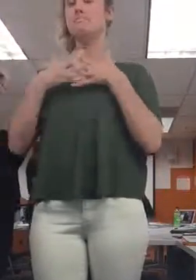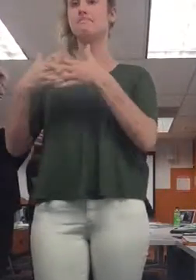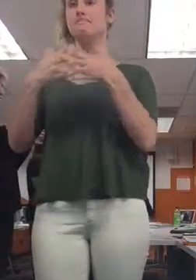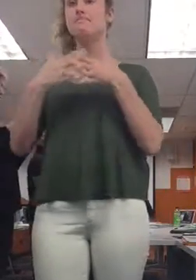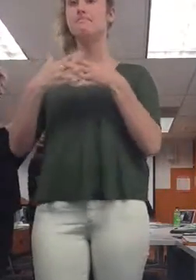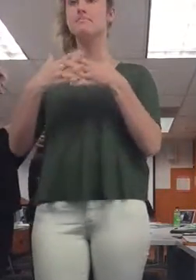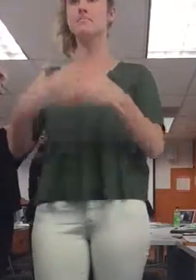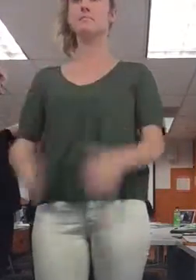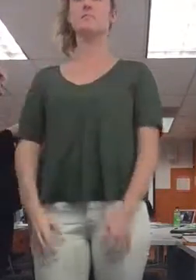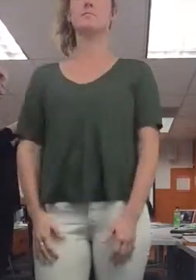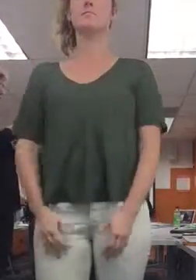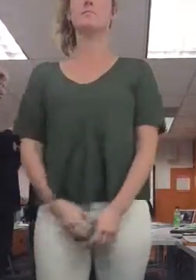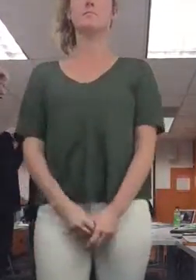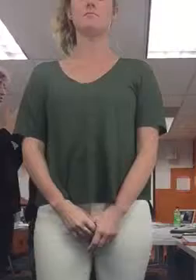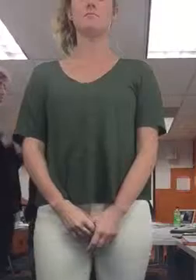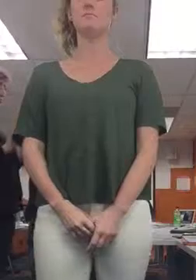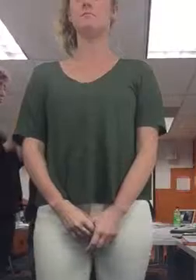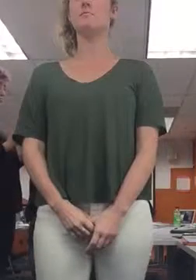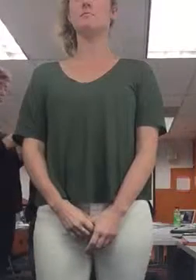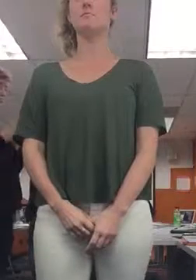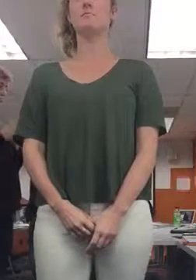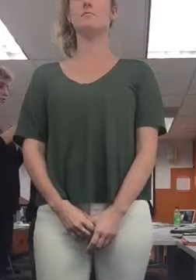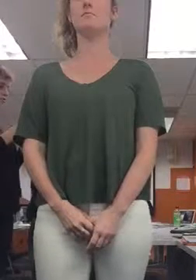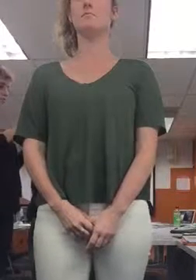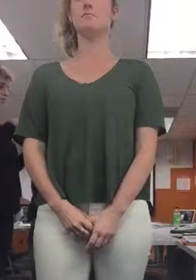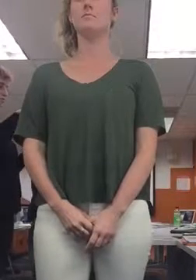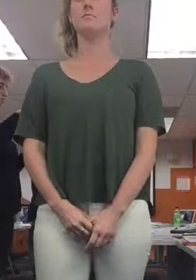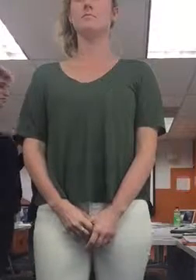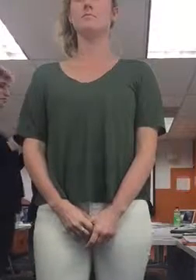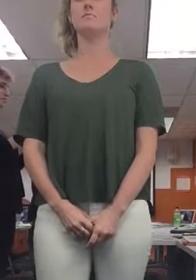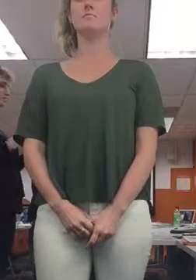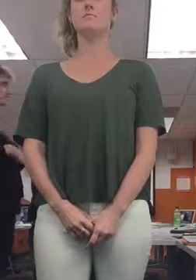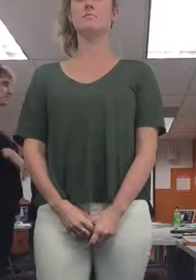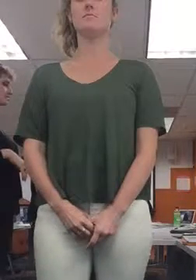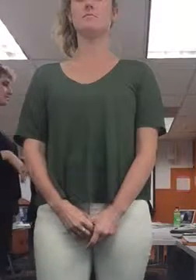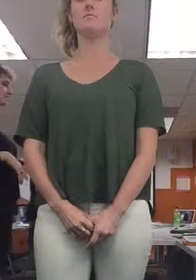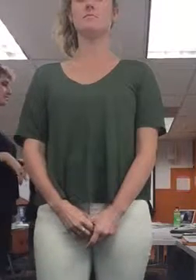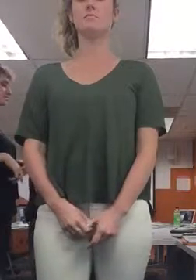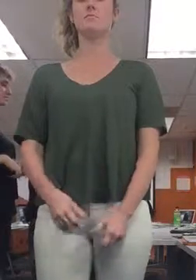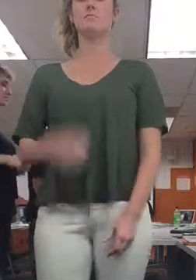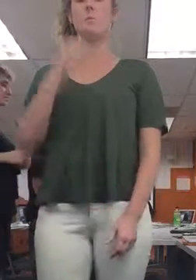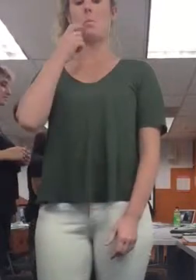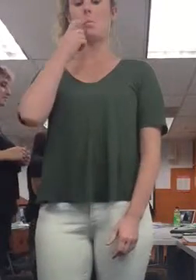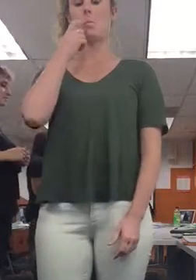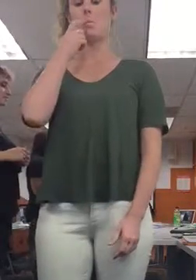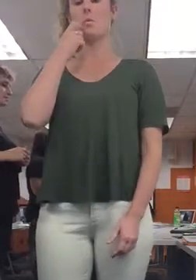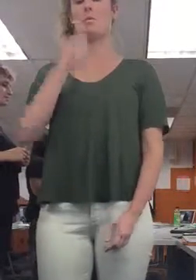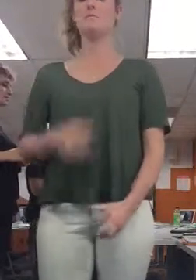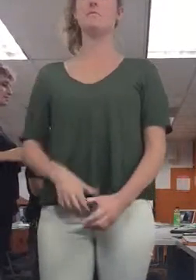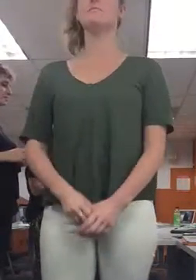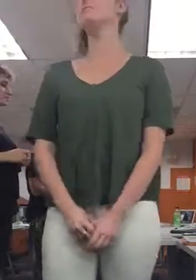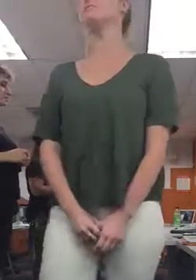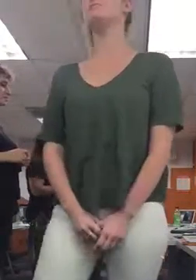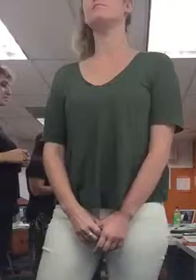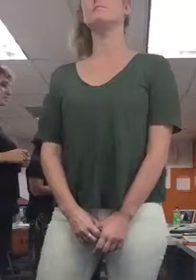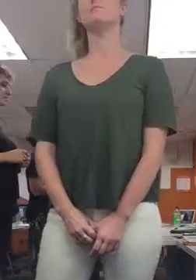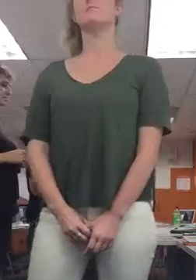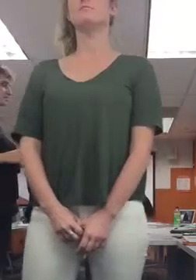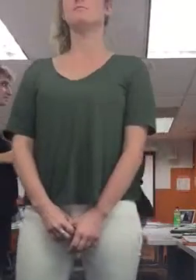The first trend has been the decentralization of population, and particularly the middle class population out of the central